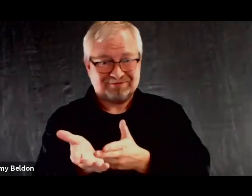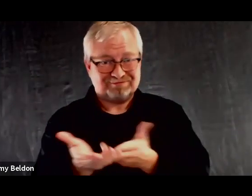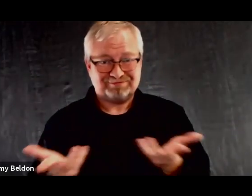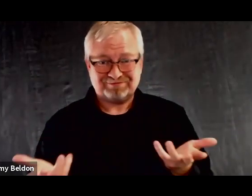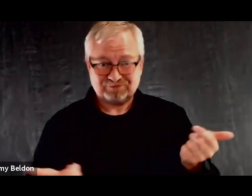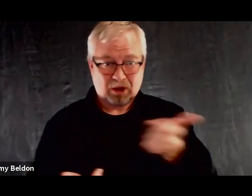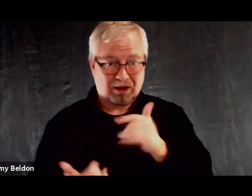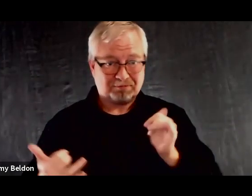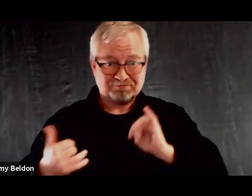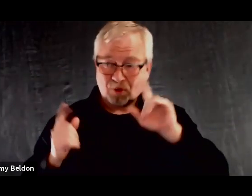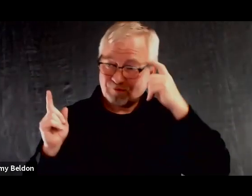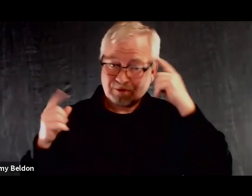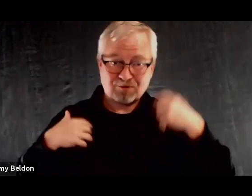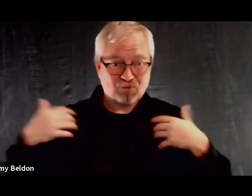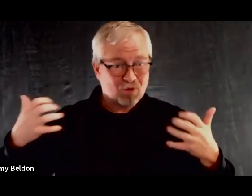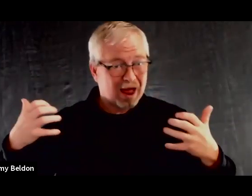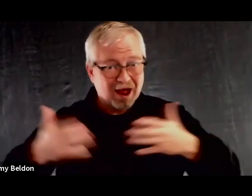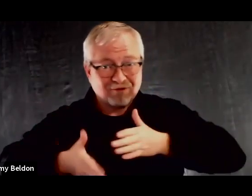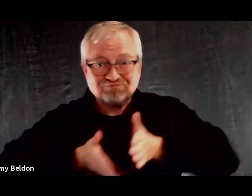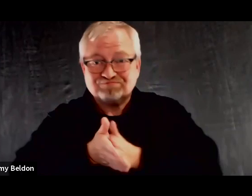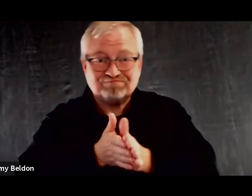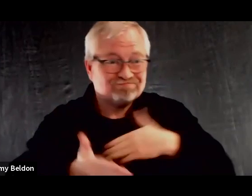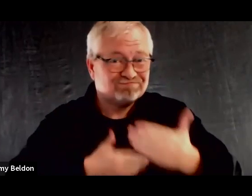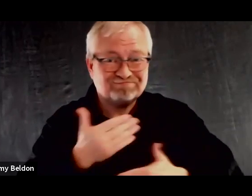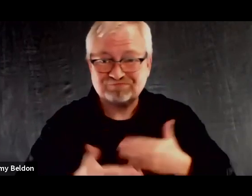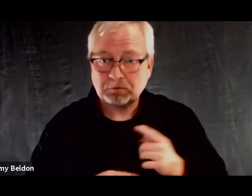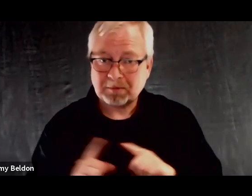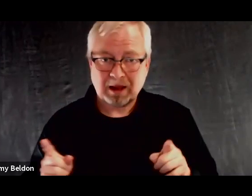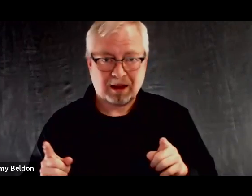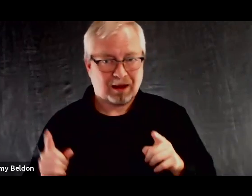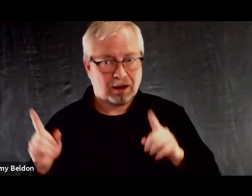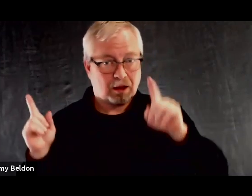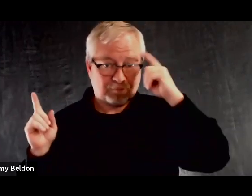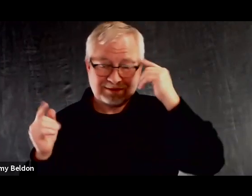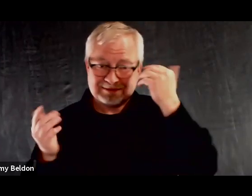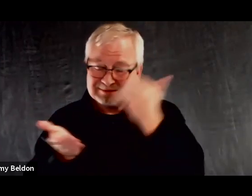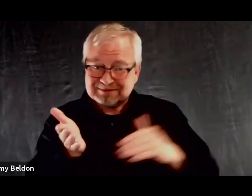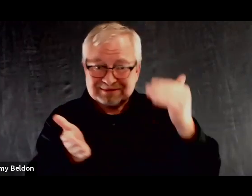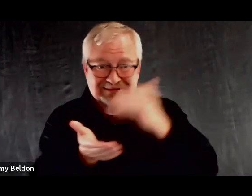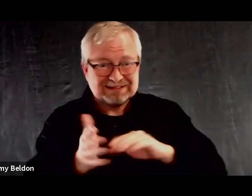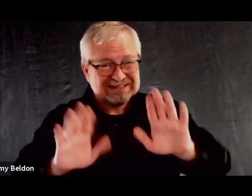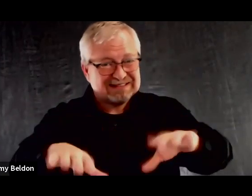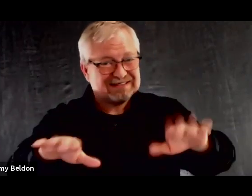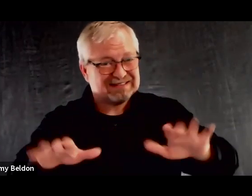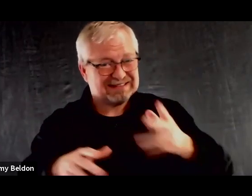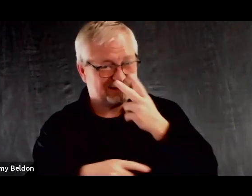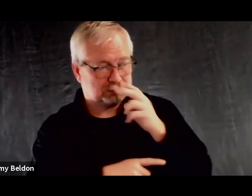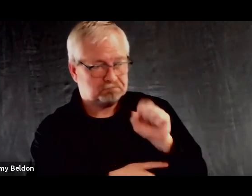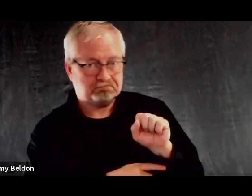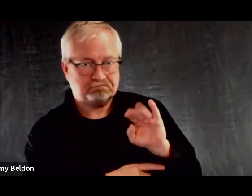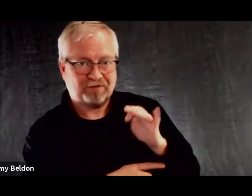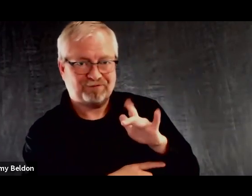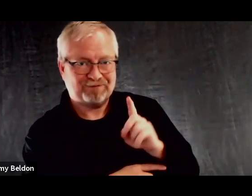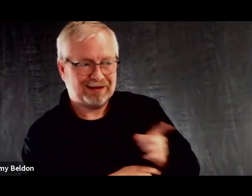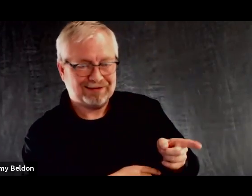But we've also seen, and he's mentioned the example of the Smithfield plant, that